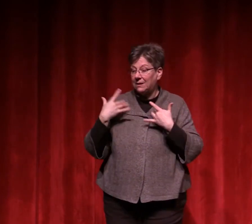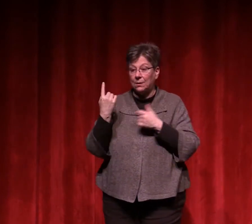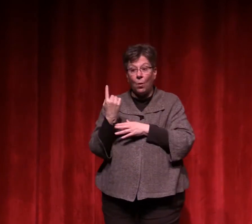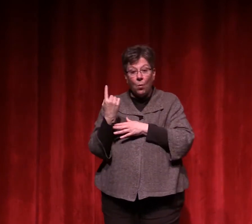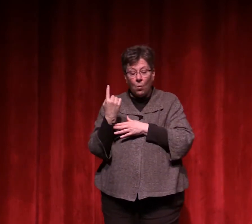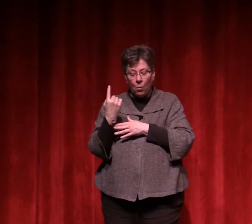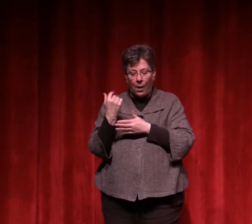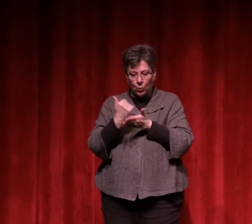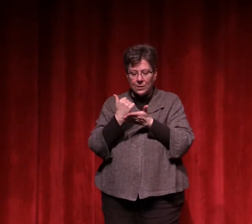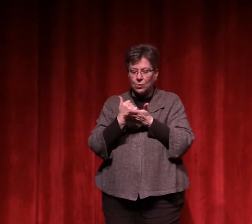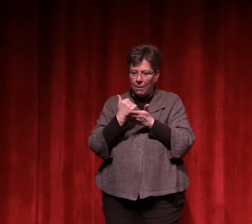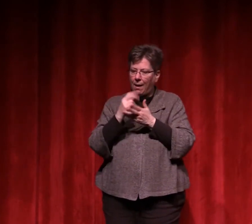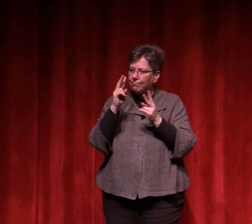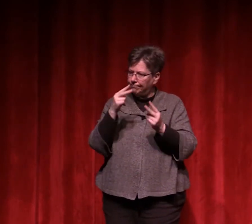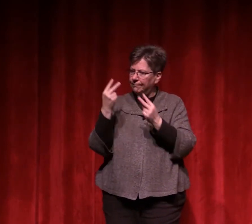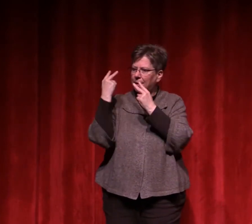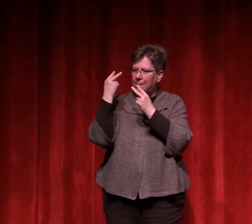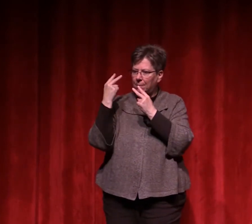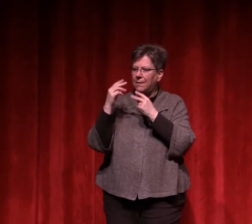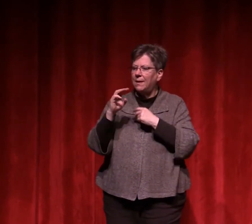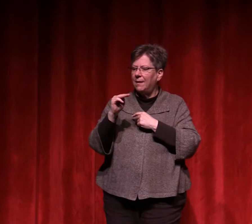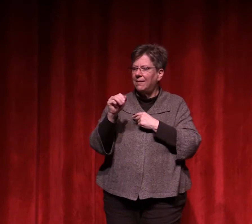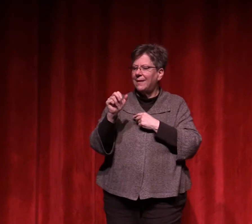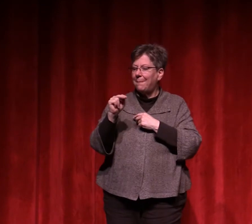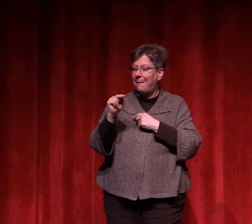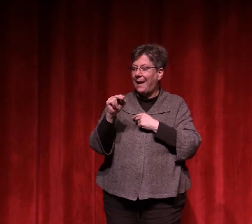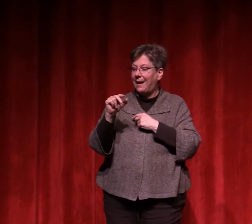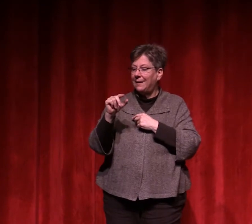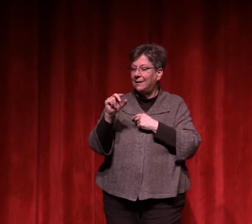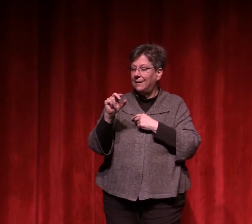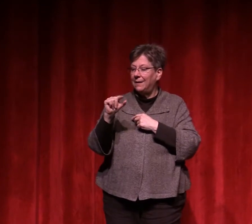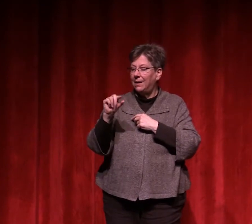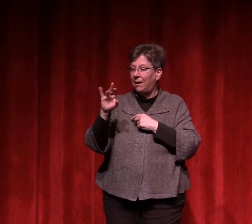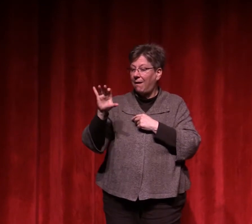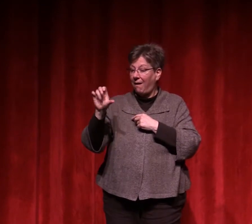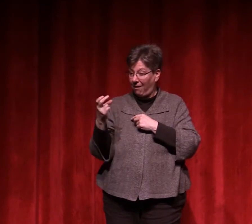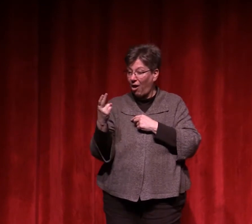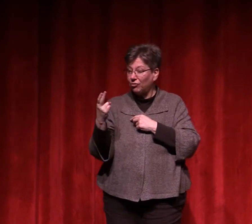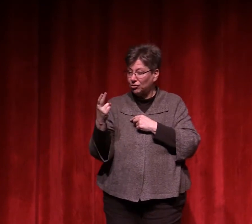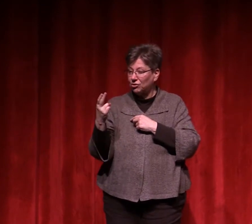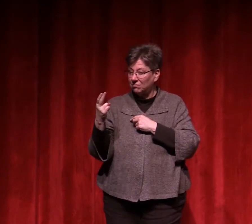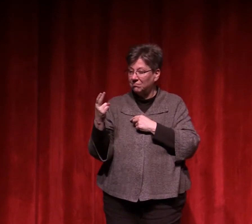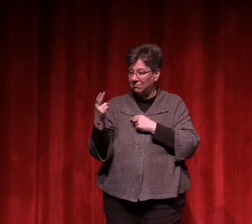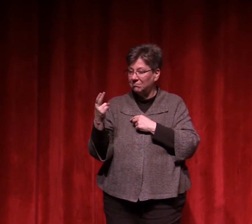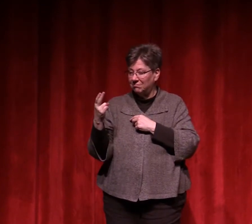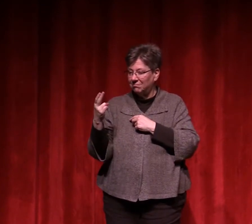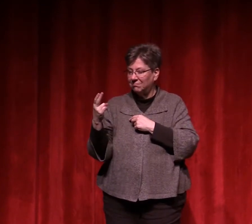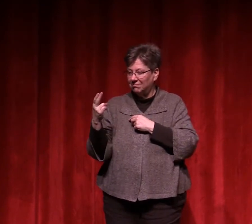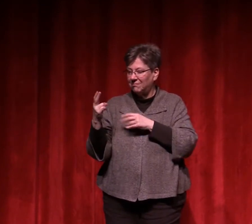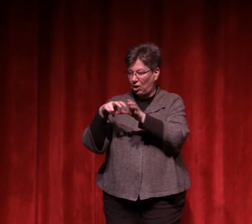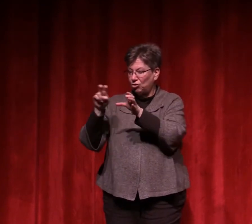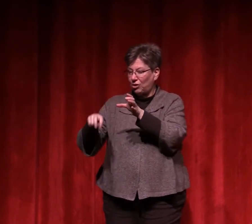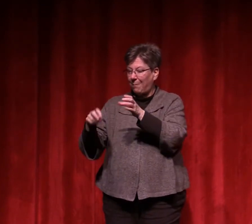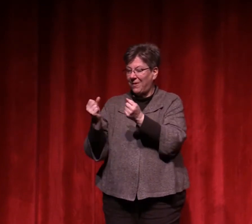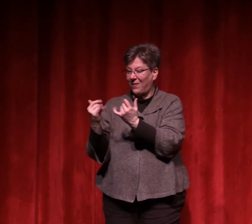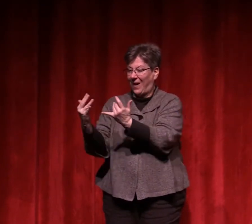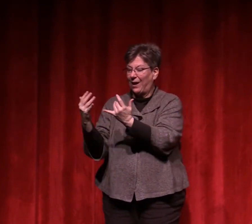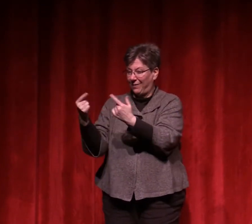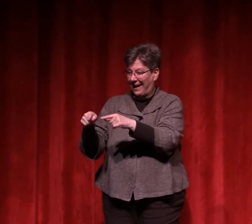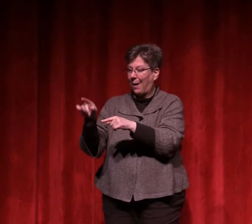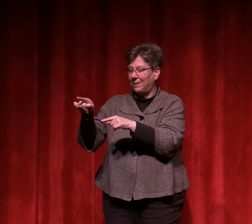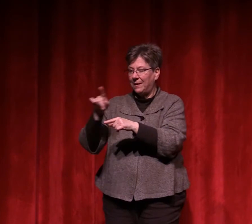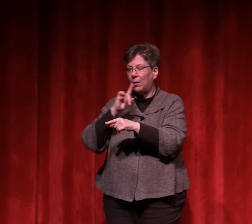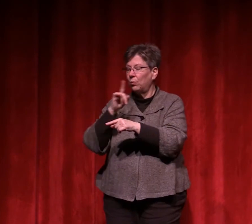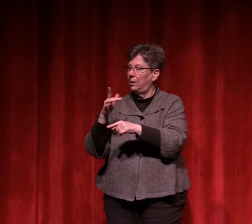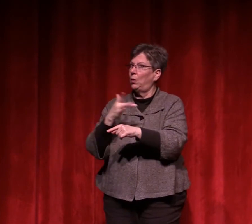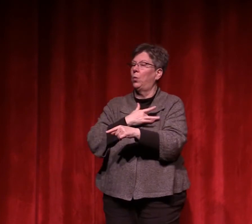was to help commemorate the Mangold's tragedy that 12 smoke jumpers and a firefighter passed away in near Helena. And it was very moving.